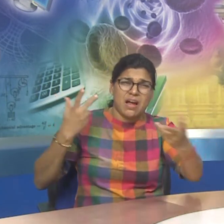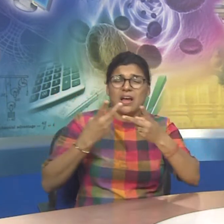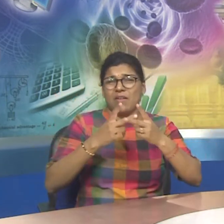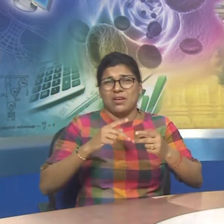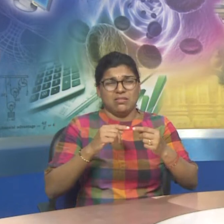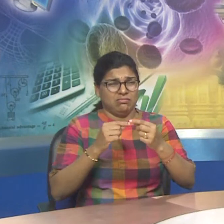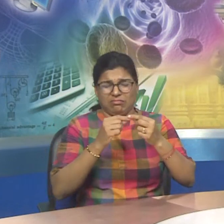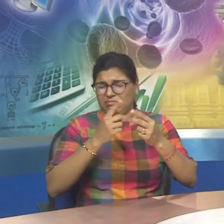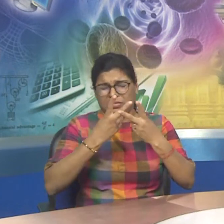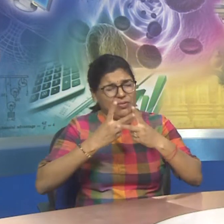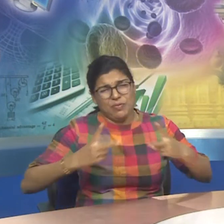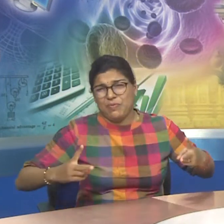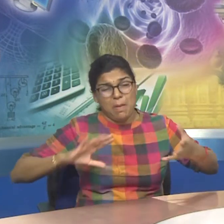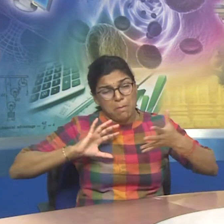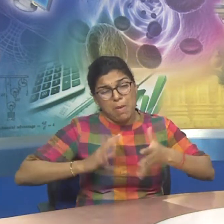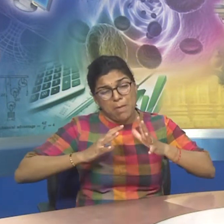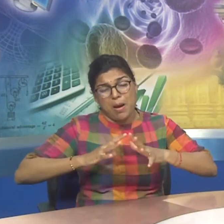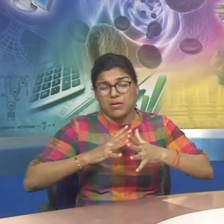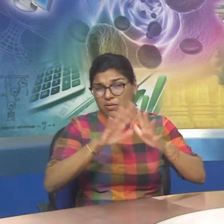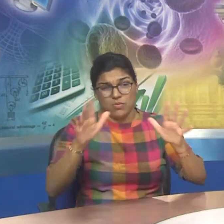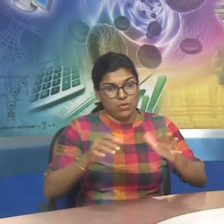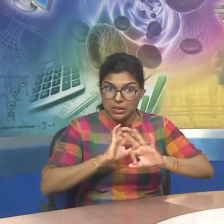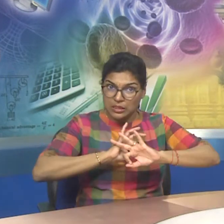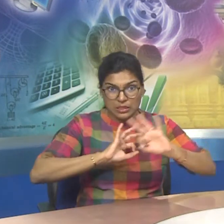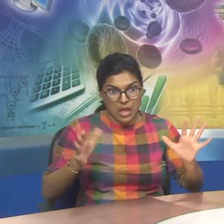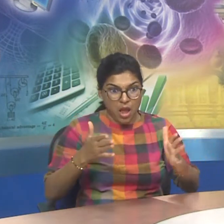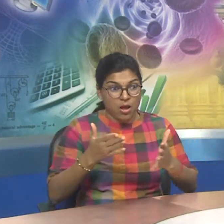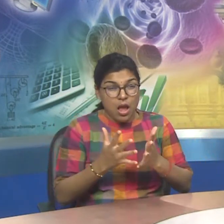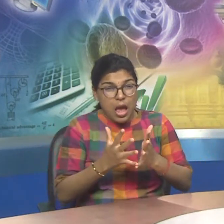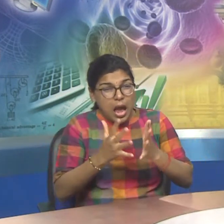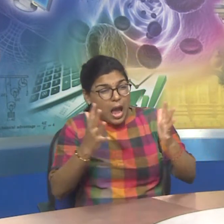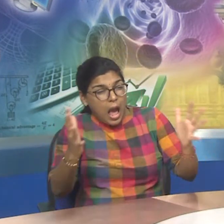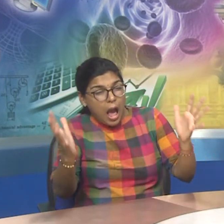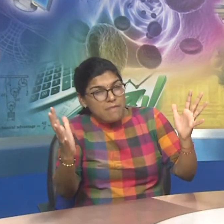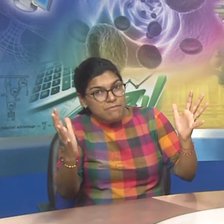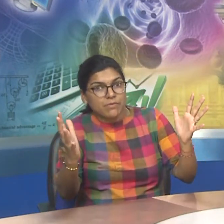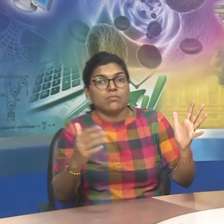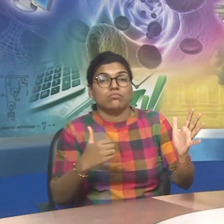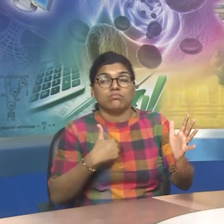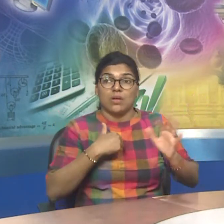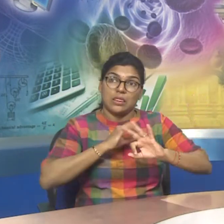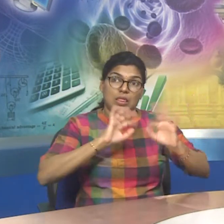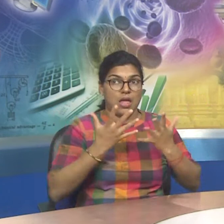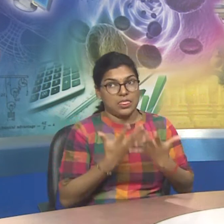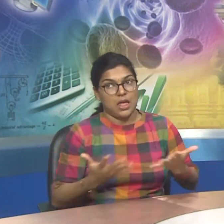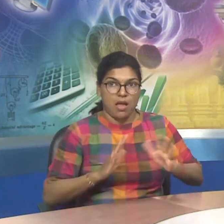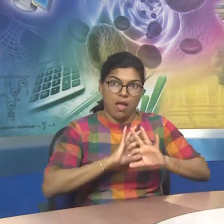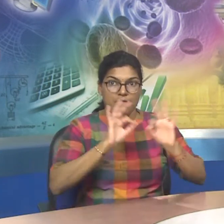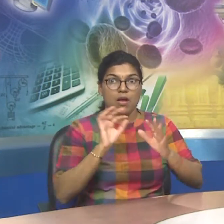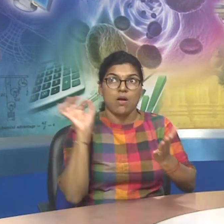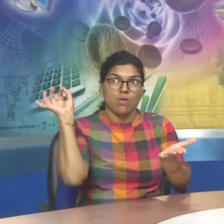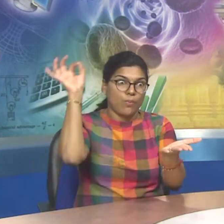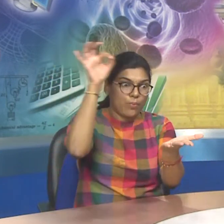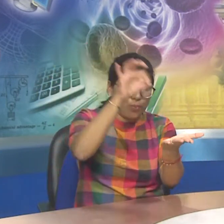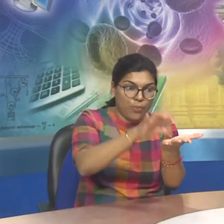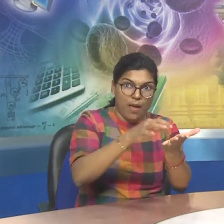countries, each country is buying or building more and more